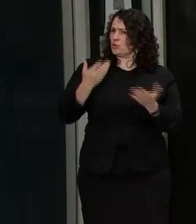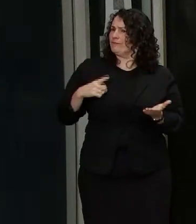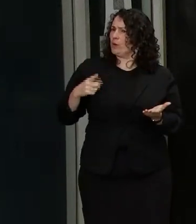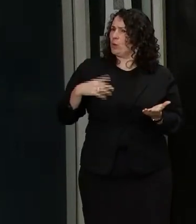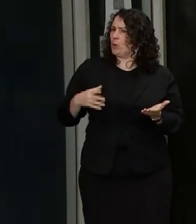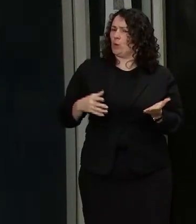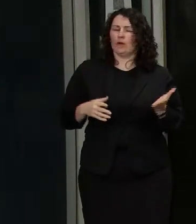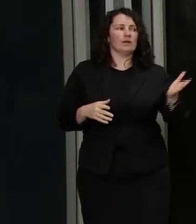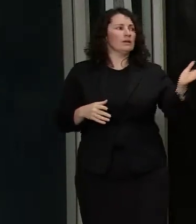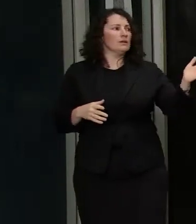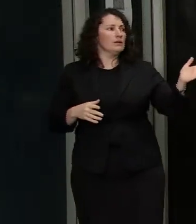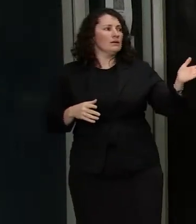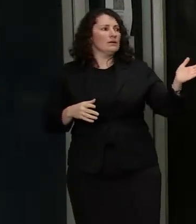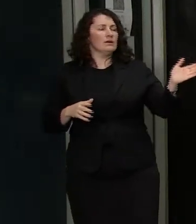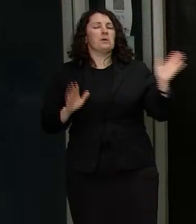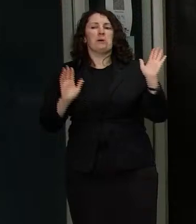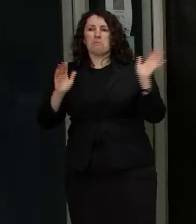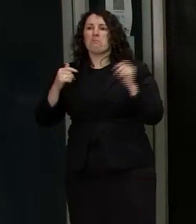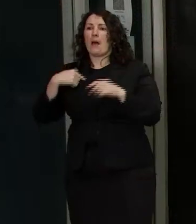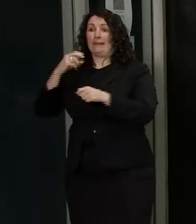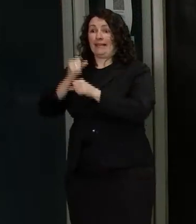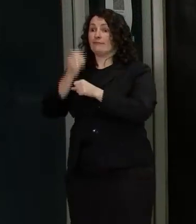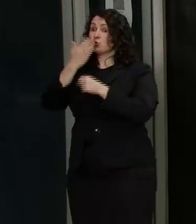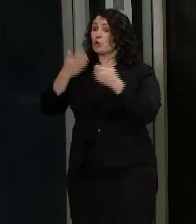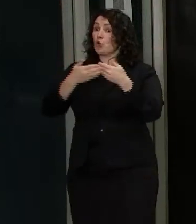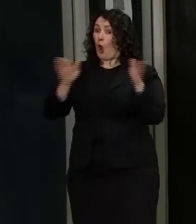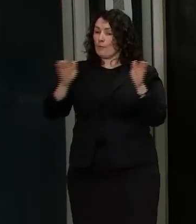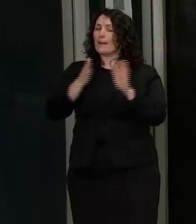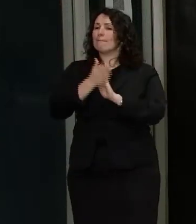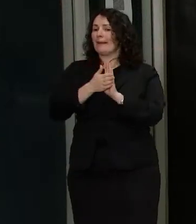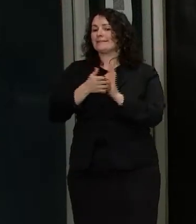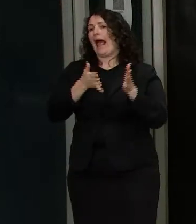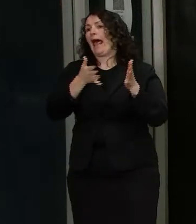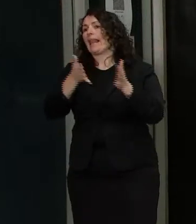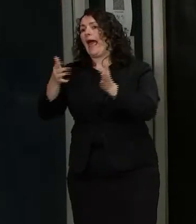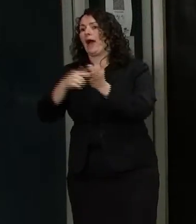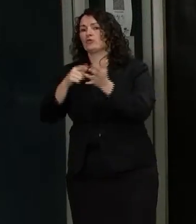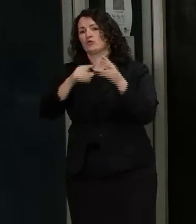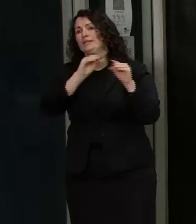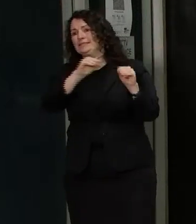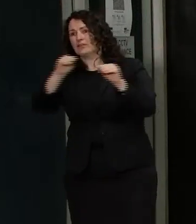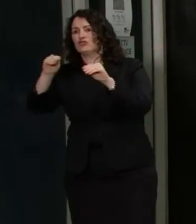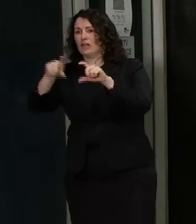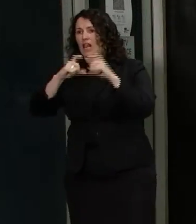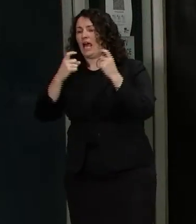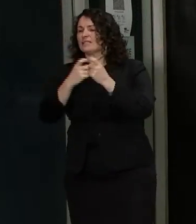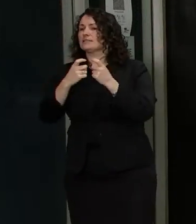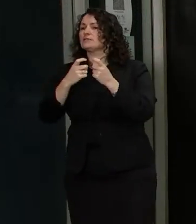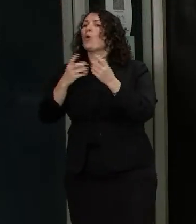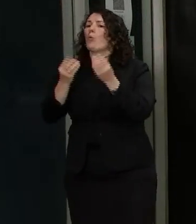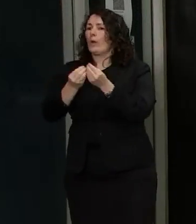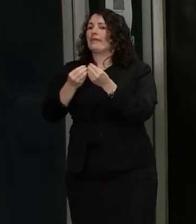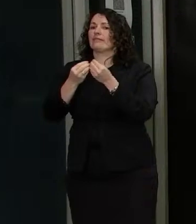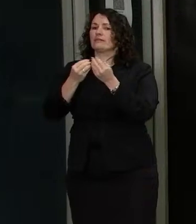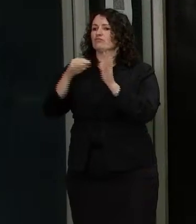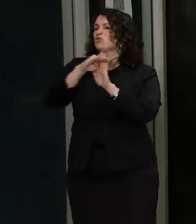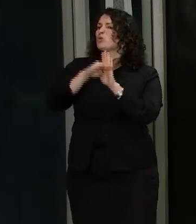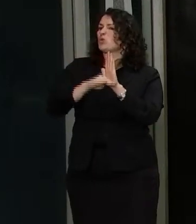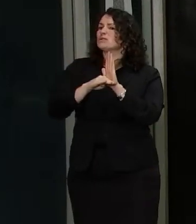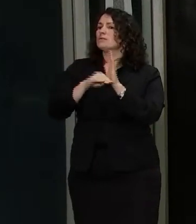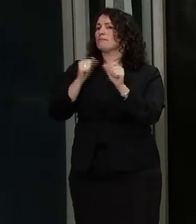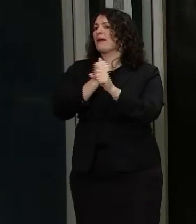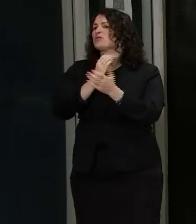activities at school in a COVID-safe way, that is allowed. On that advice, then why can't dance schools and gymnastics classes open up